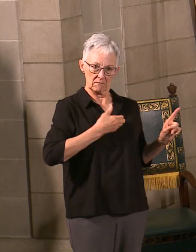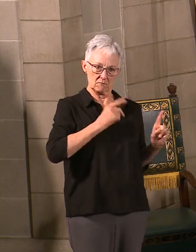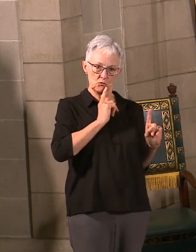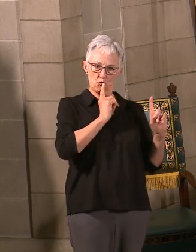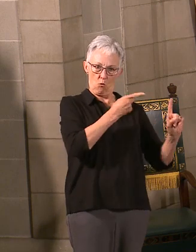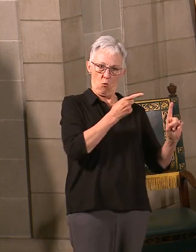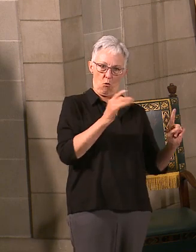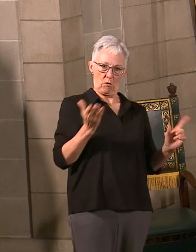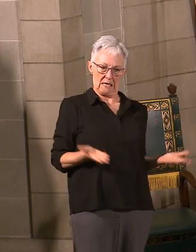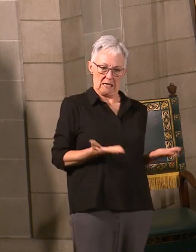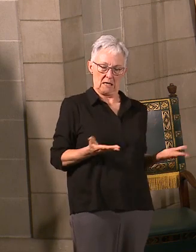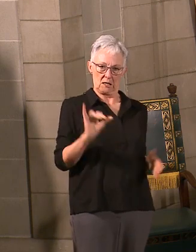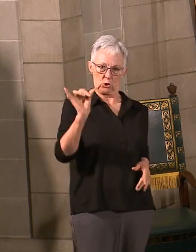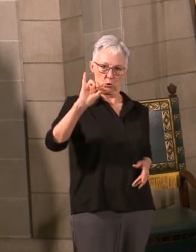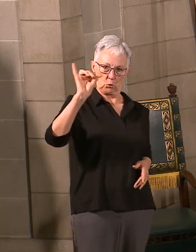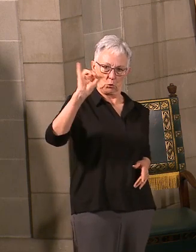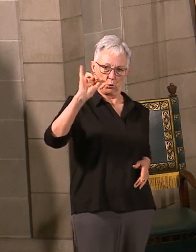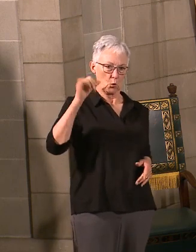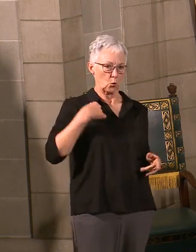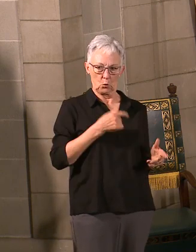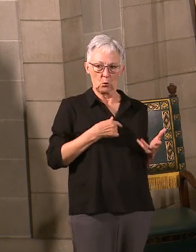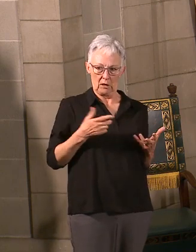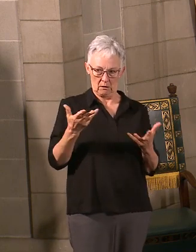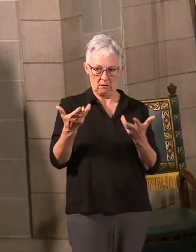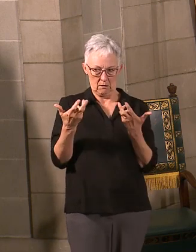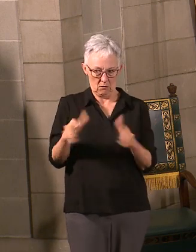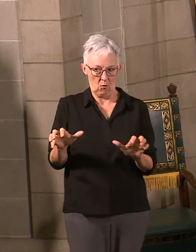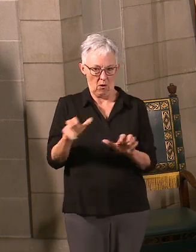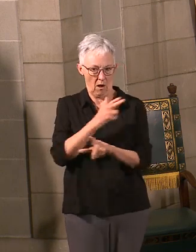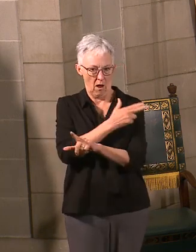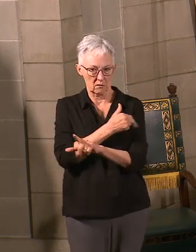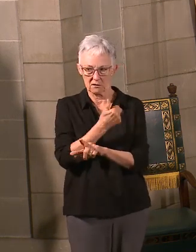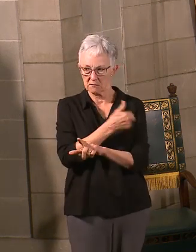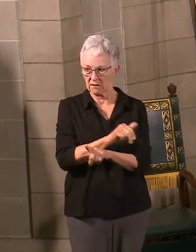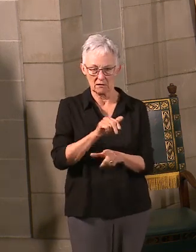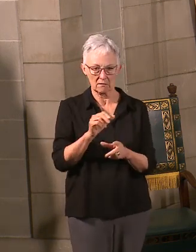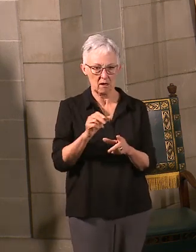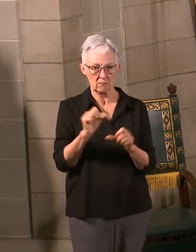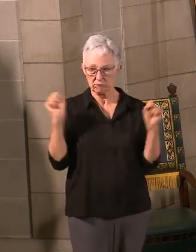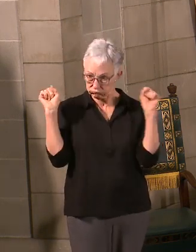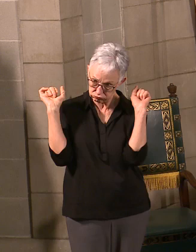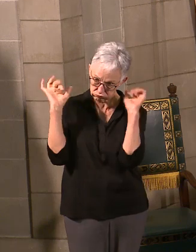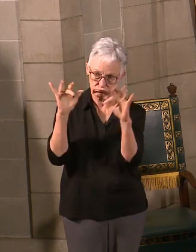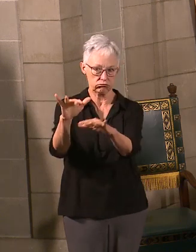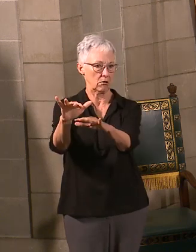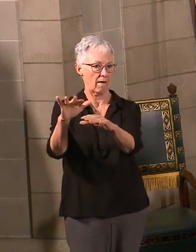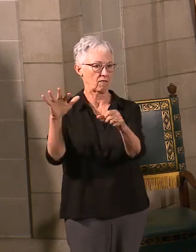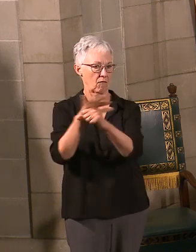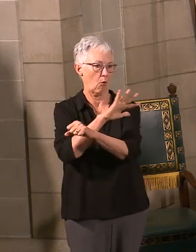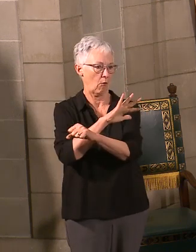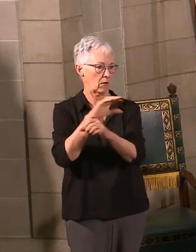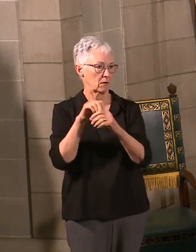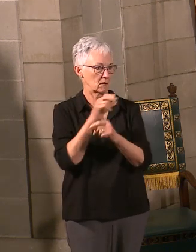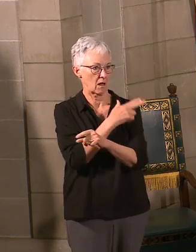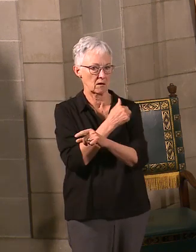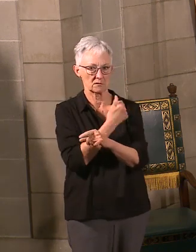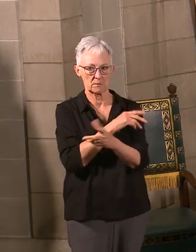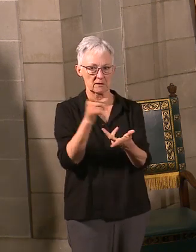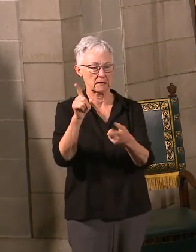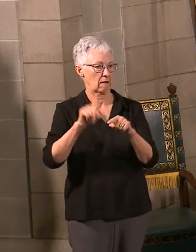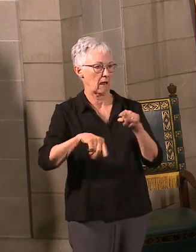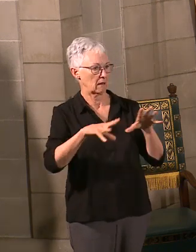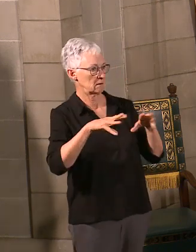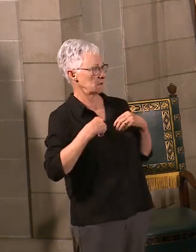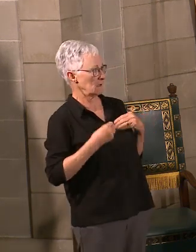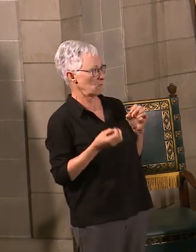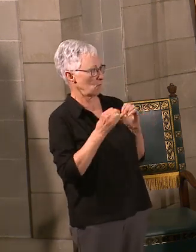that 100 are going to utilize the hospital systems, that we don't do that. And so far, that's been what's been taking place. So I know that was a